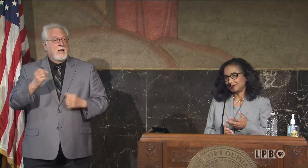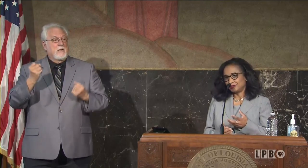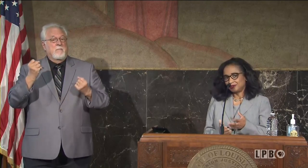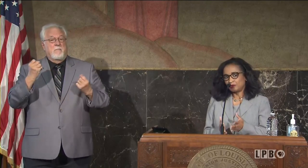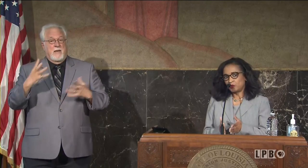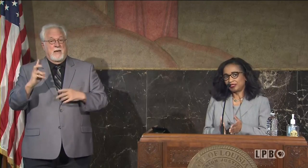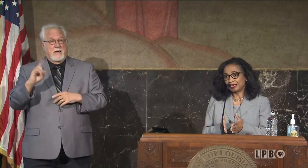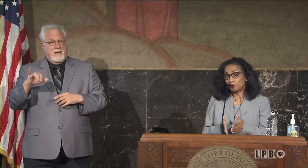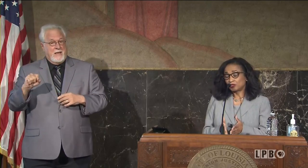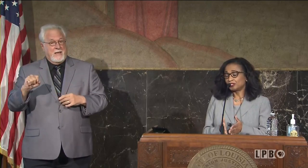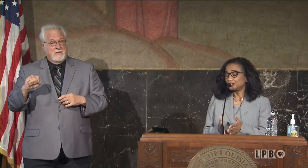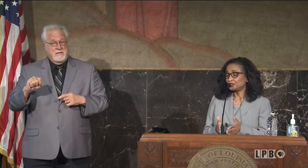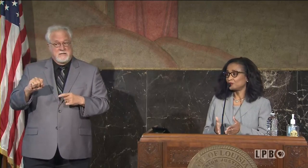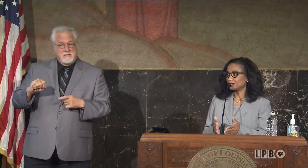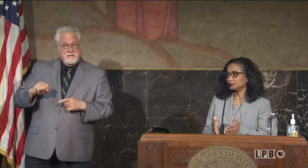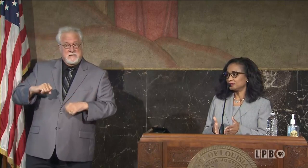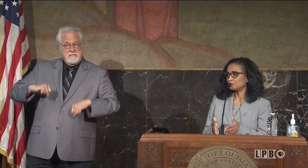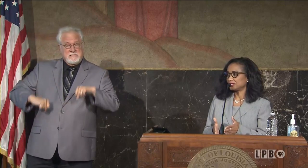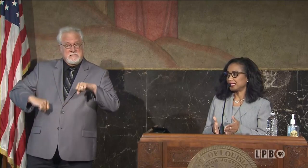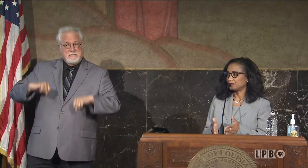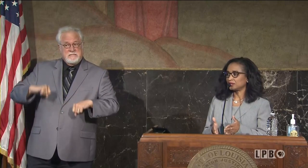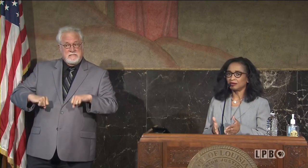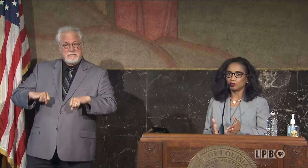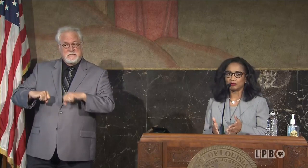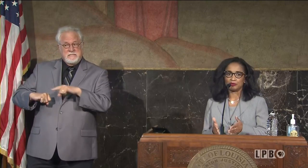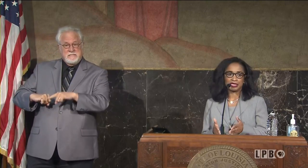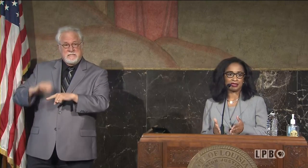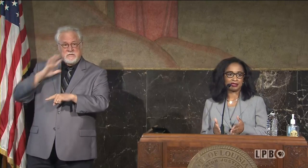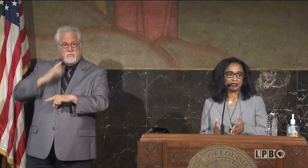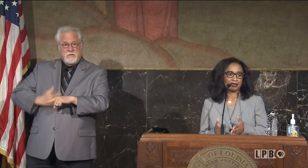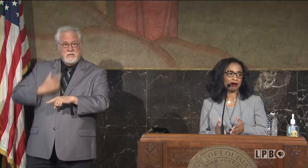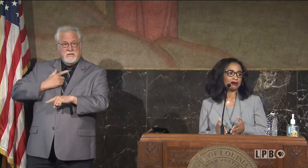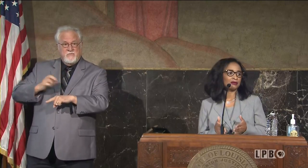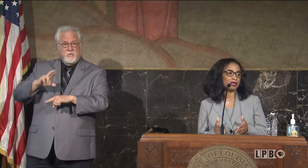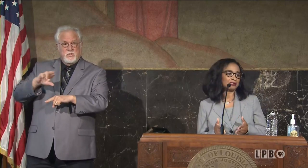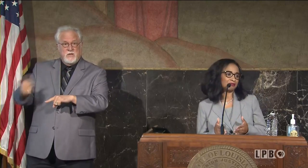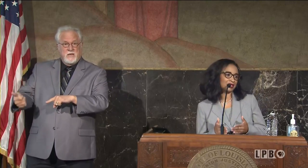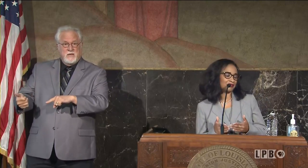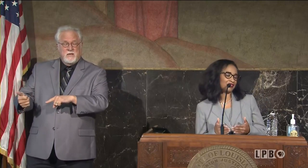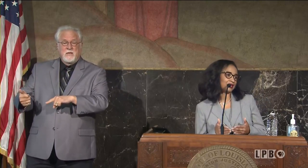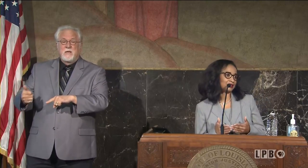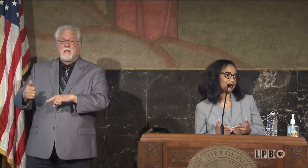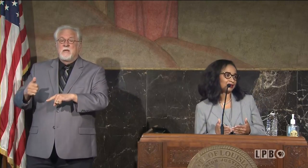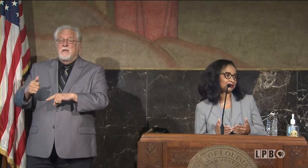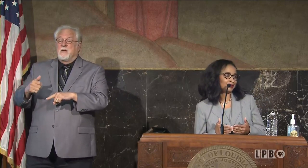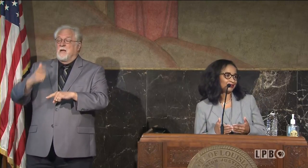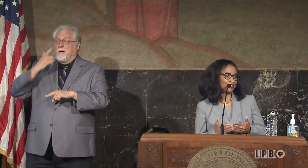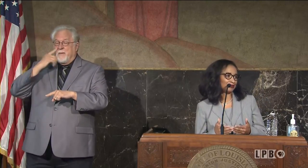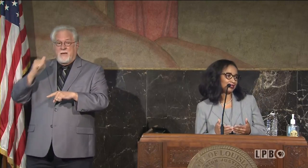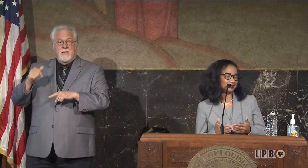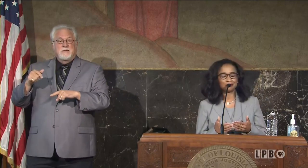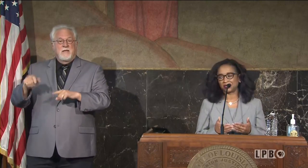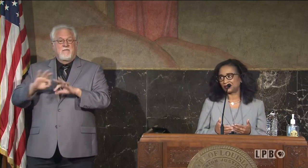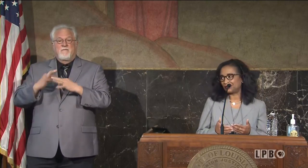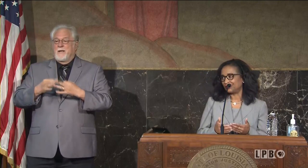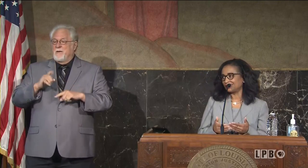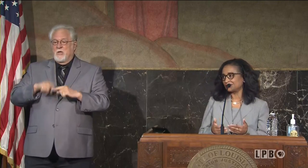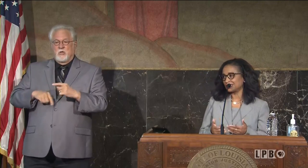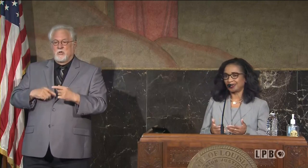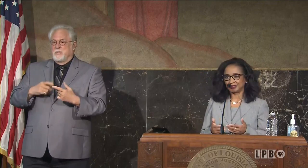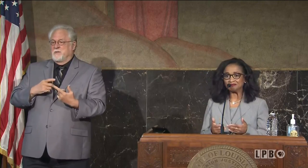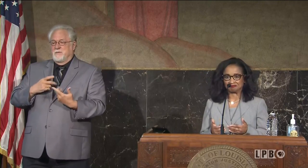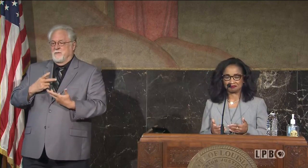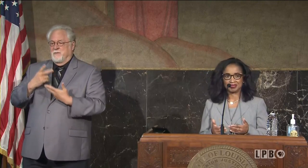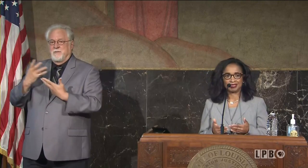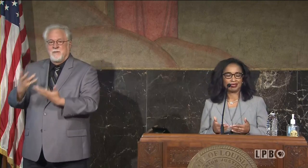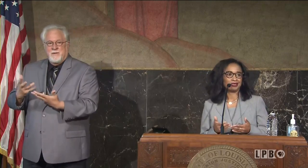days when they weren't sure what the outcome would be, all compounded by the fact that family couldn't be close